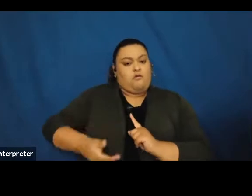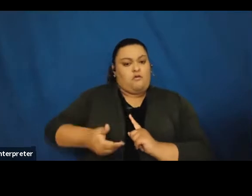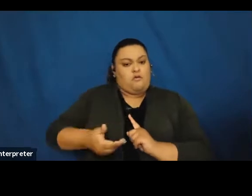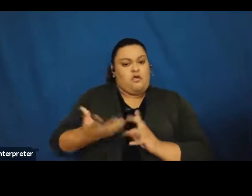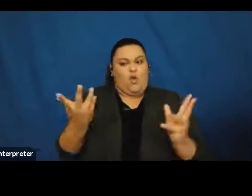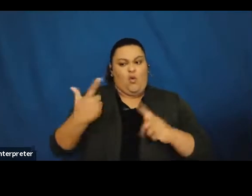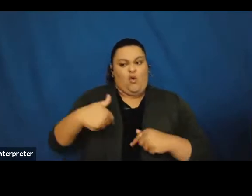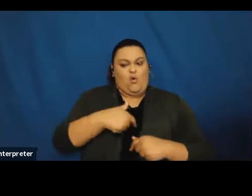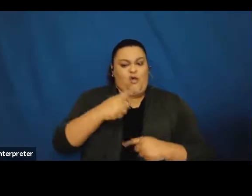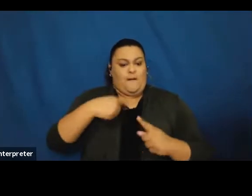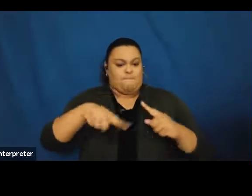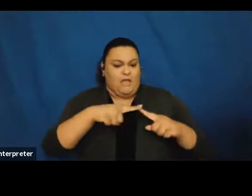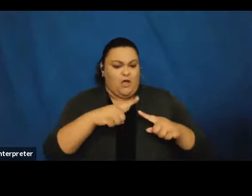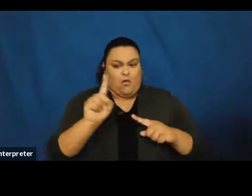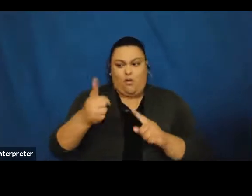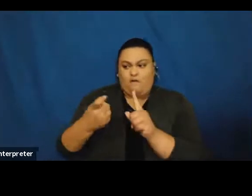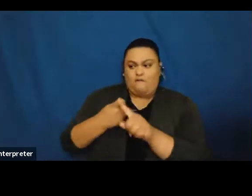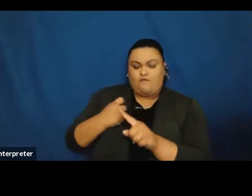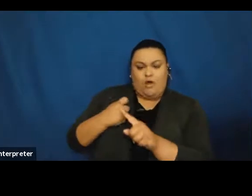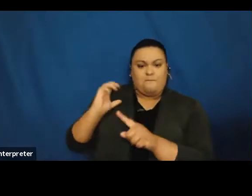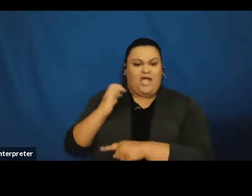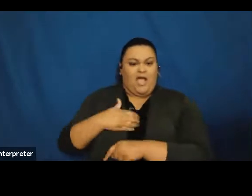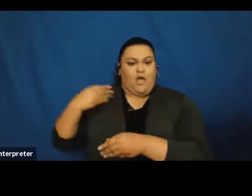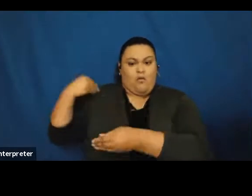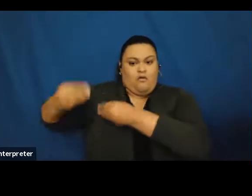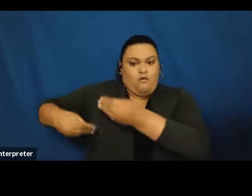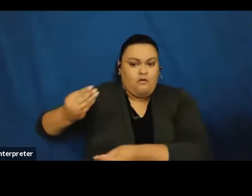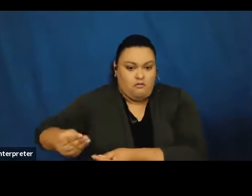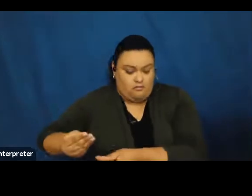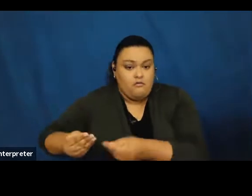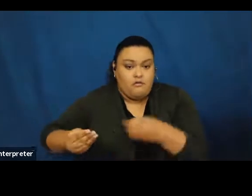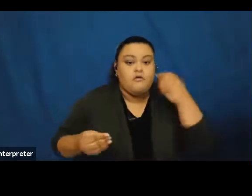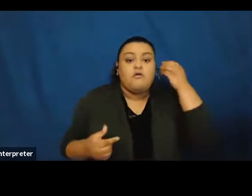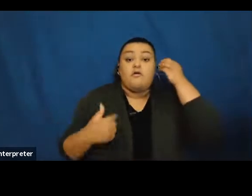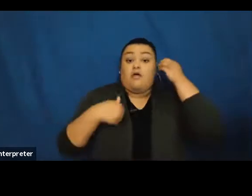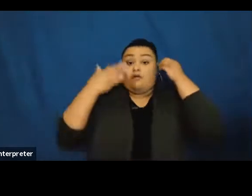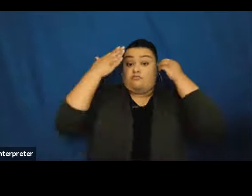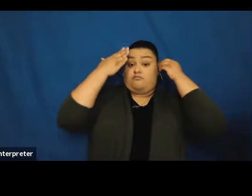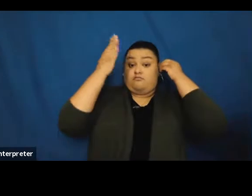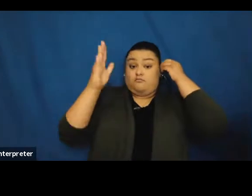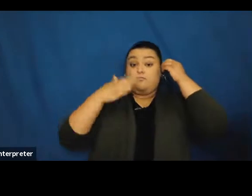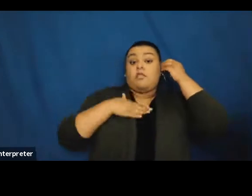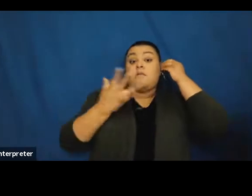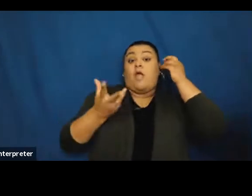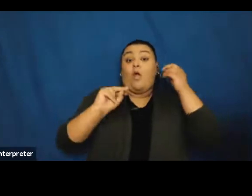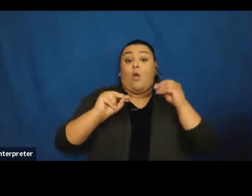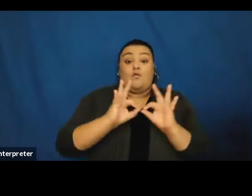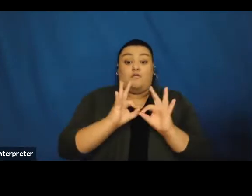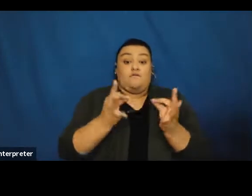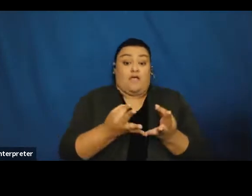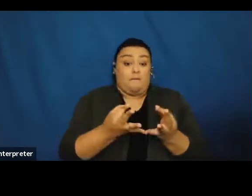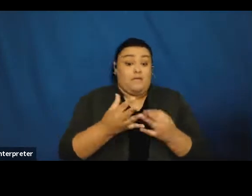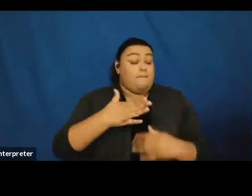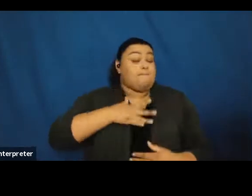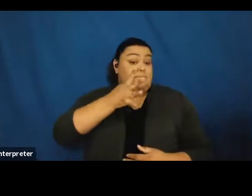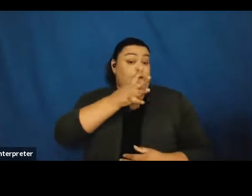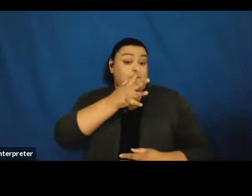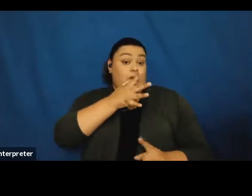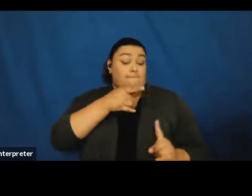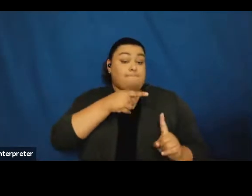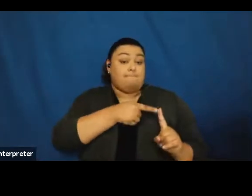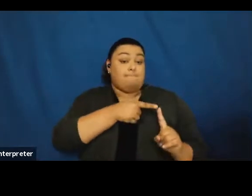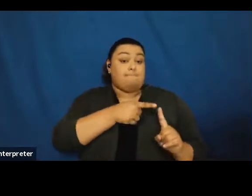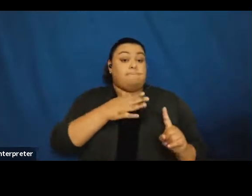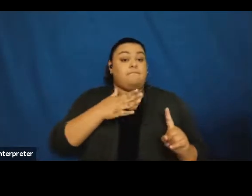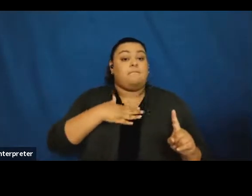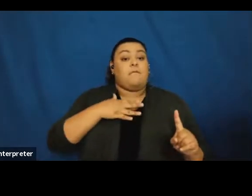our ancestors were. I, for example, did not know in my own family that in my mother's side, my maternal